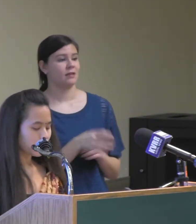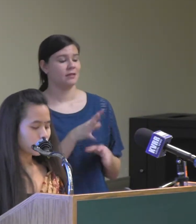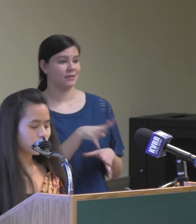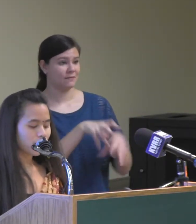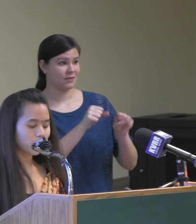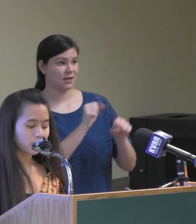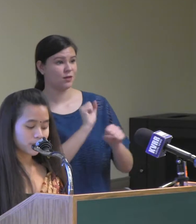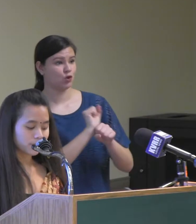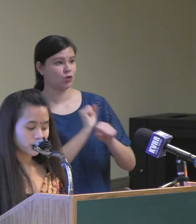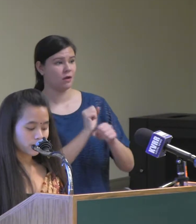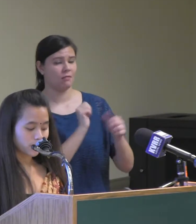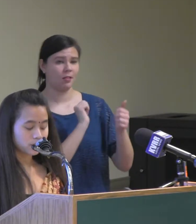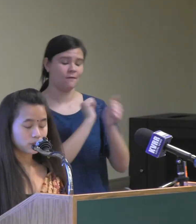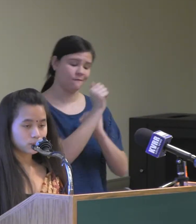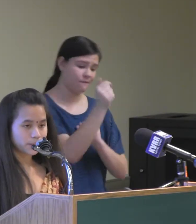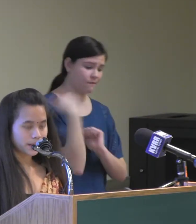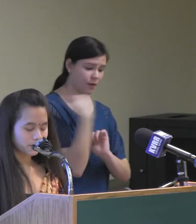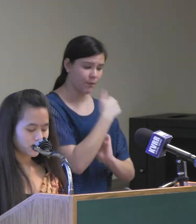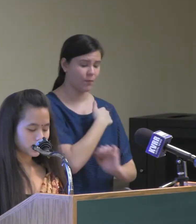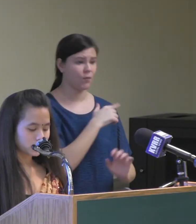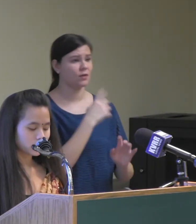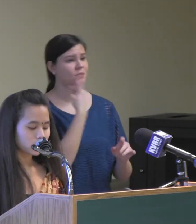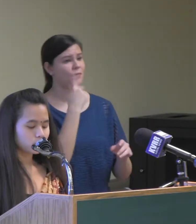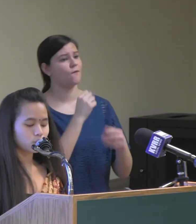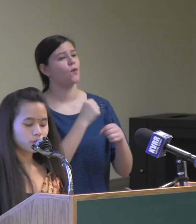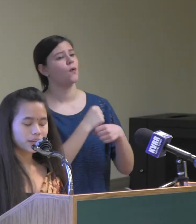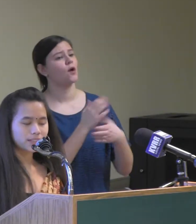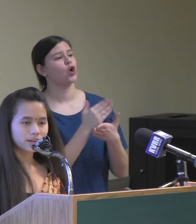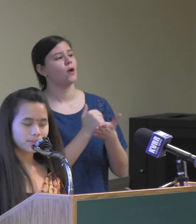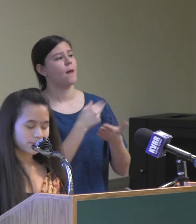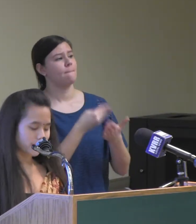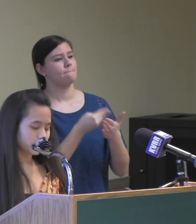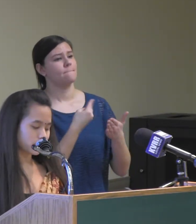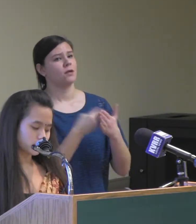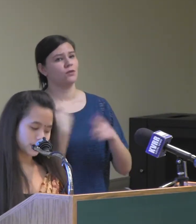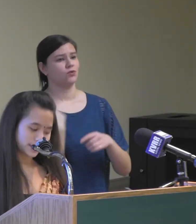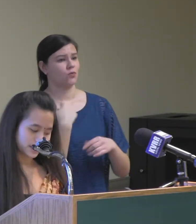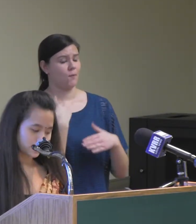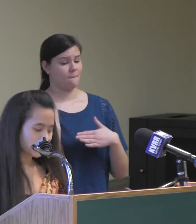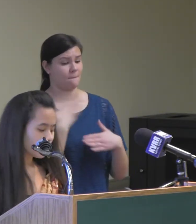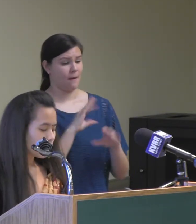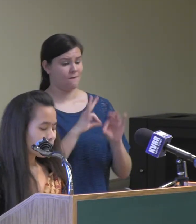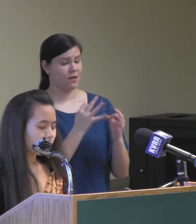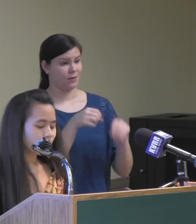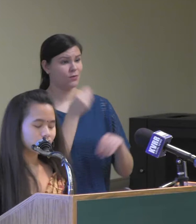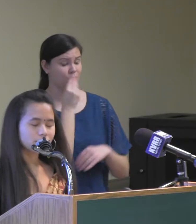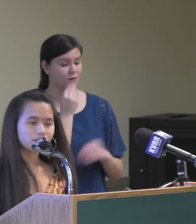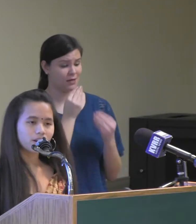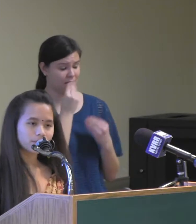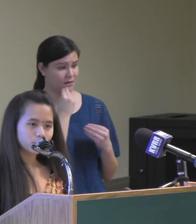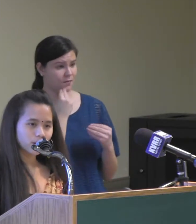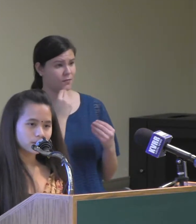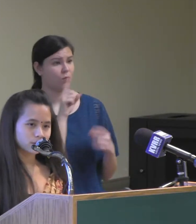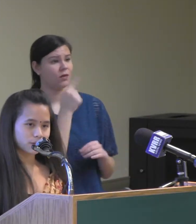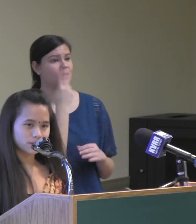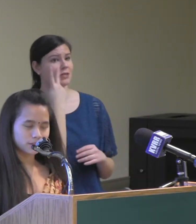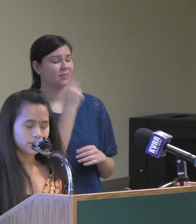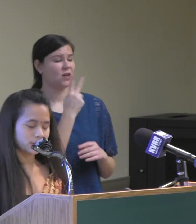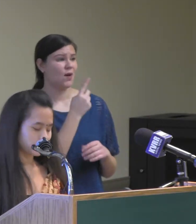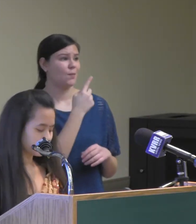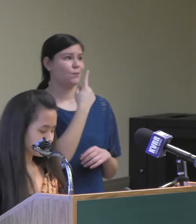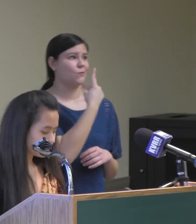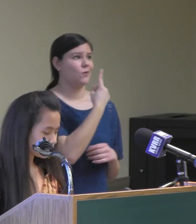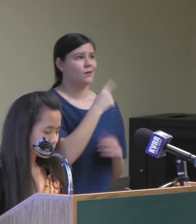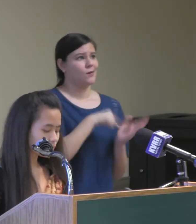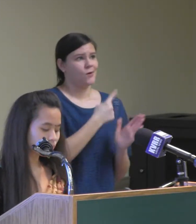job far away from us to make money so the rest of my family could eat. We only saw him once or twice a